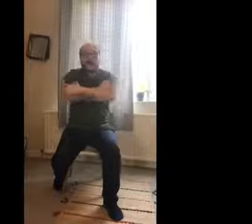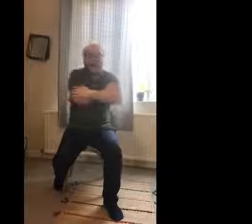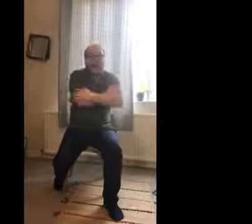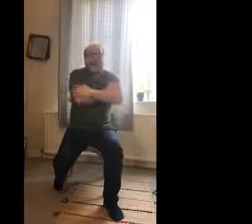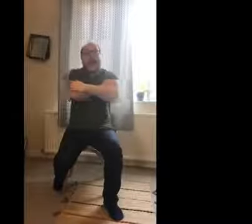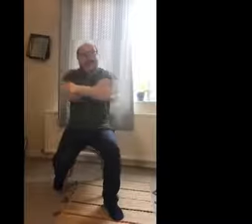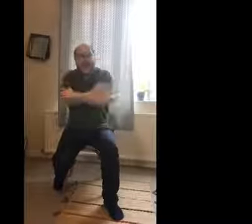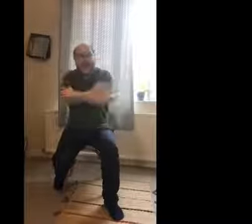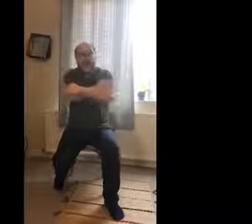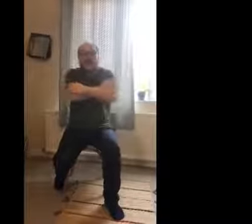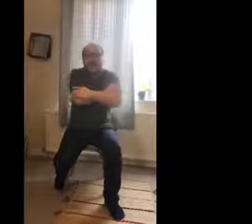A frog.